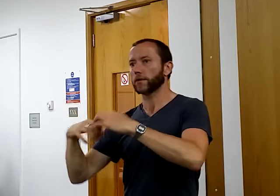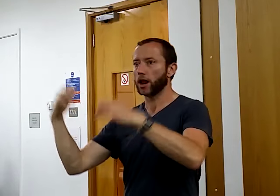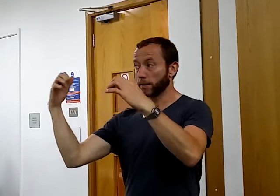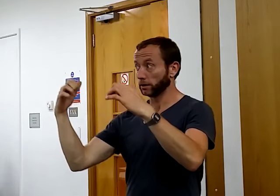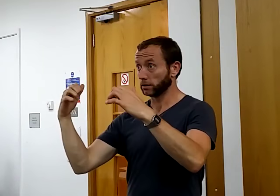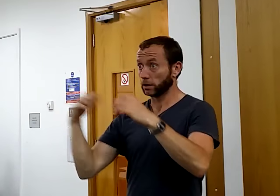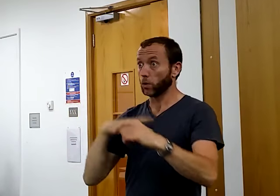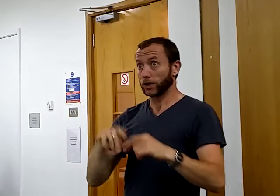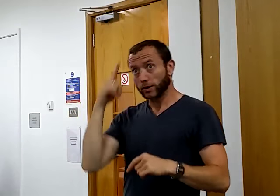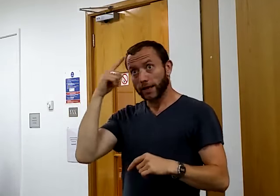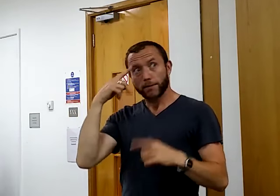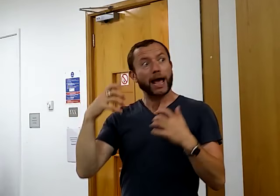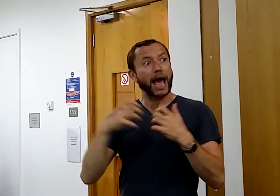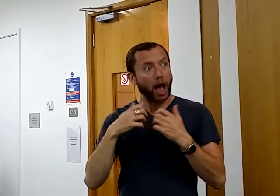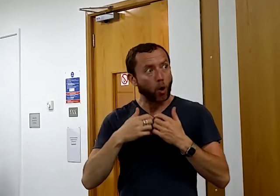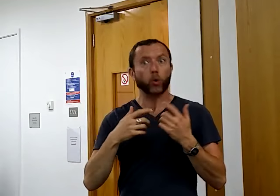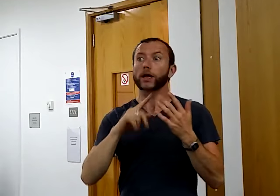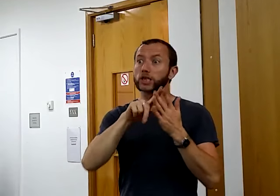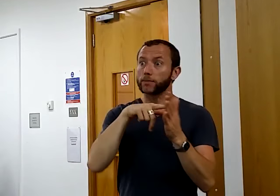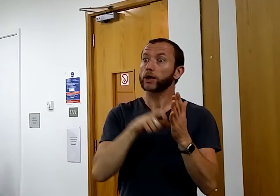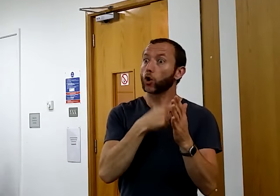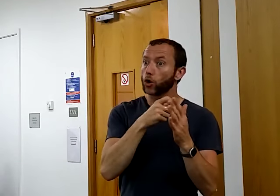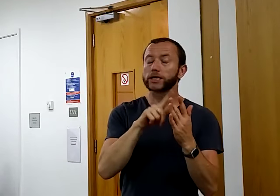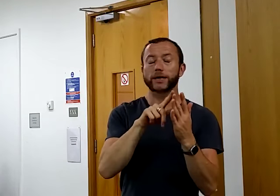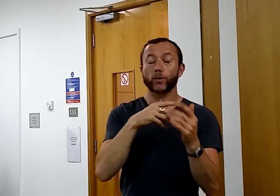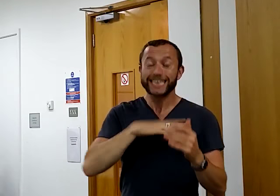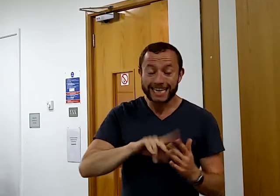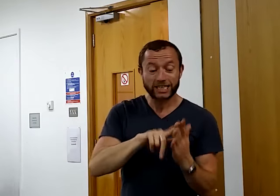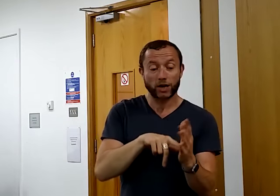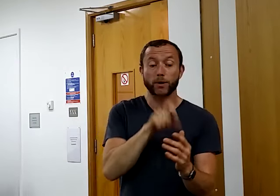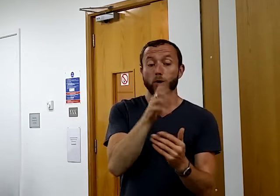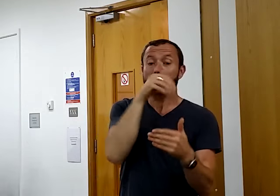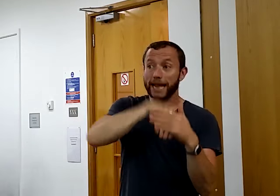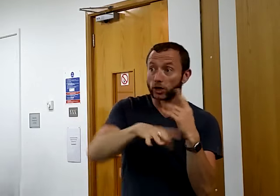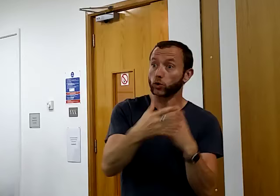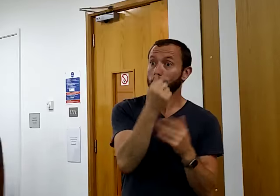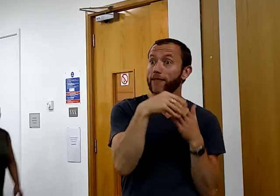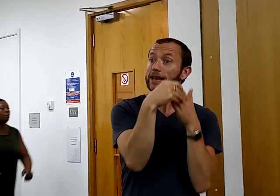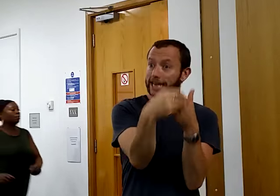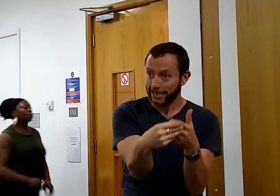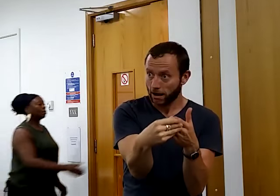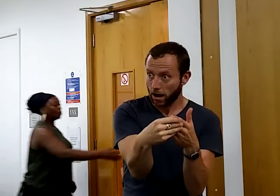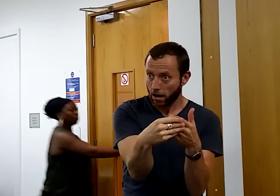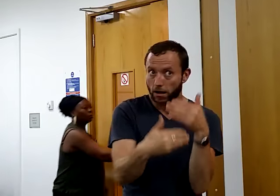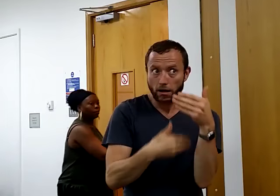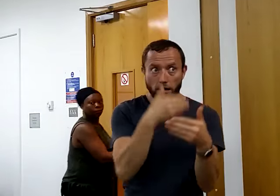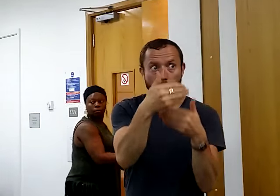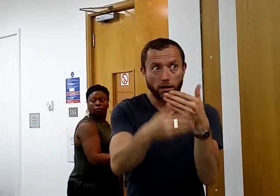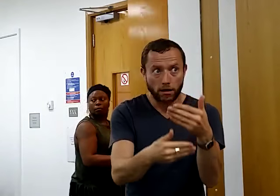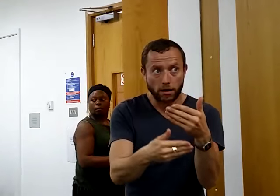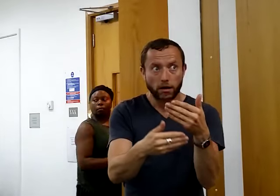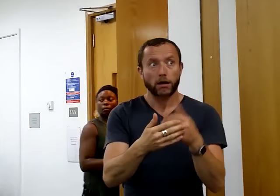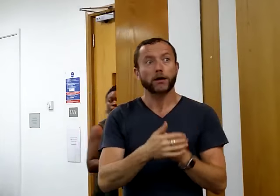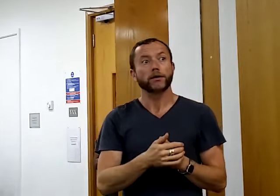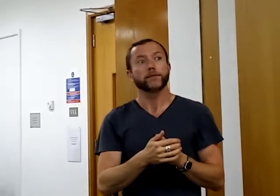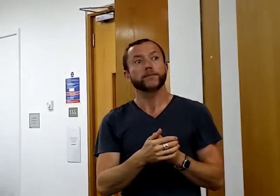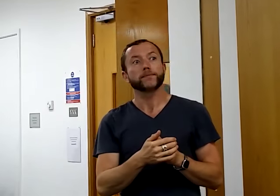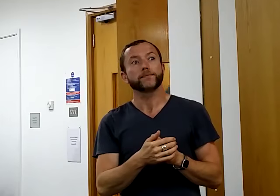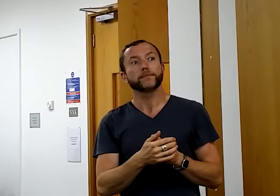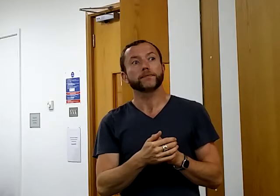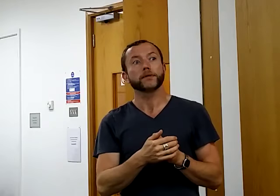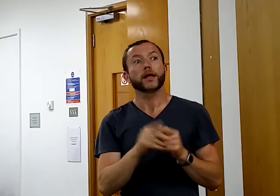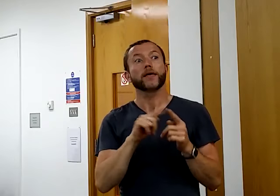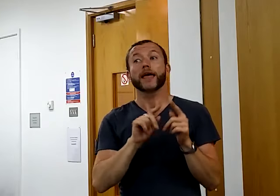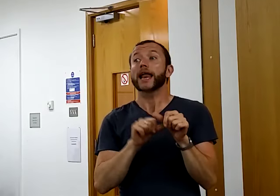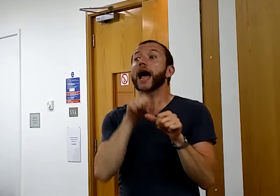think is, like, we've got to get this battle done. We've got to get Jeremy to win. But also, sort of around the time that leadership election is going to finish,